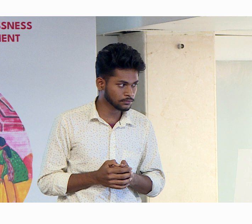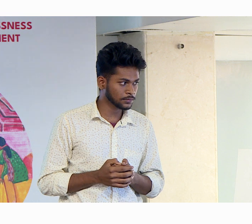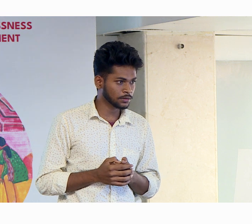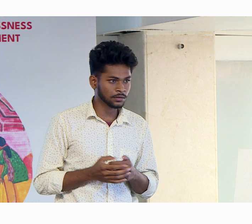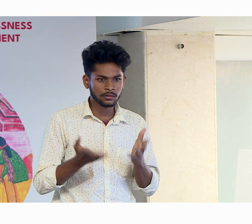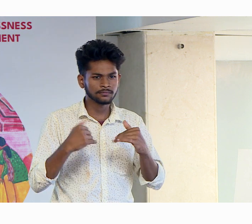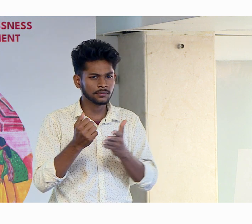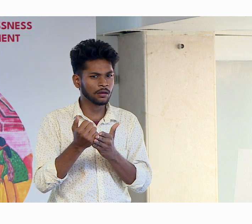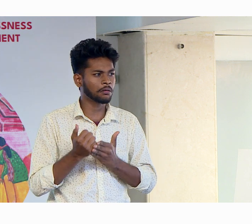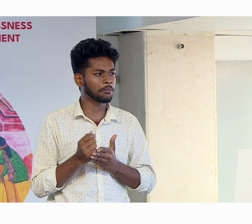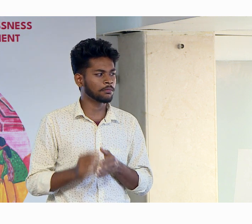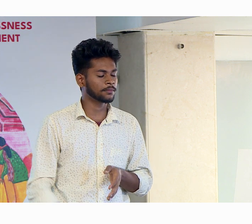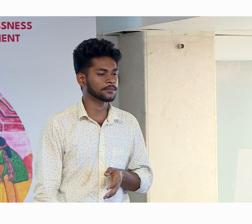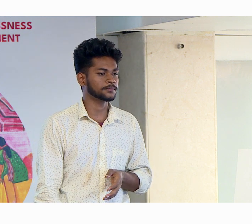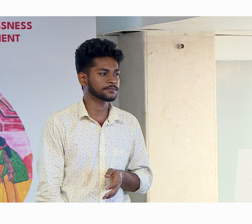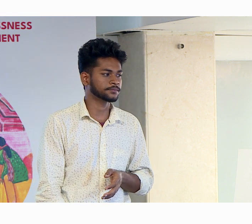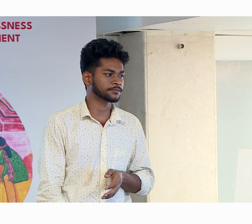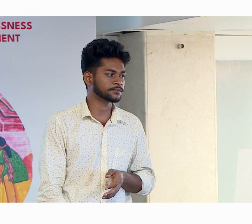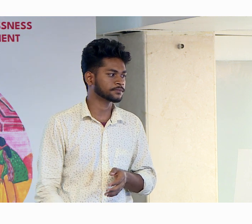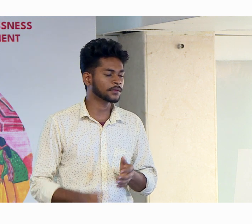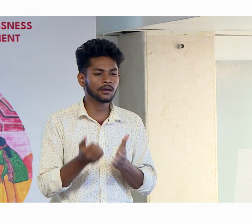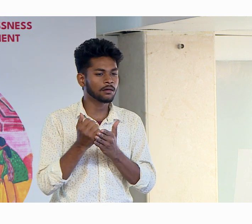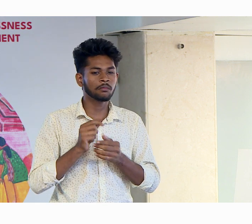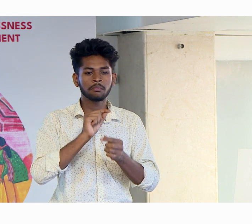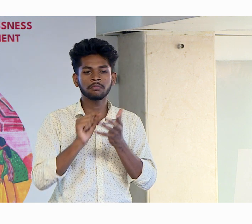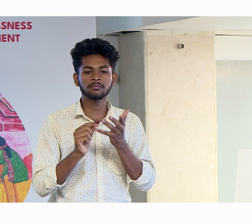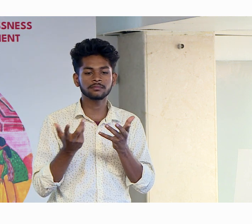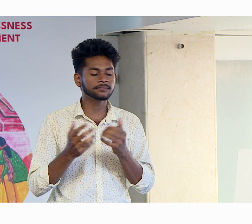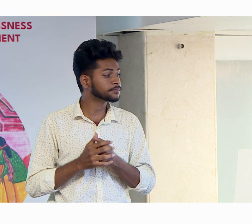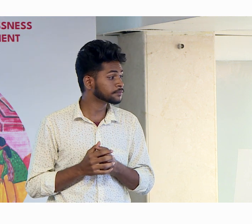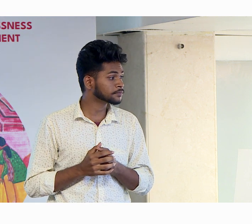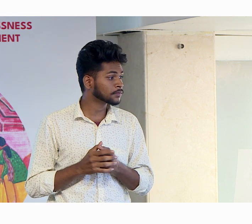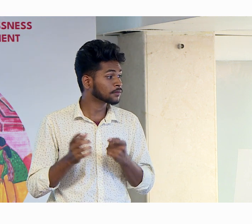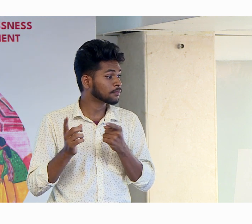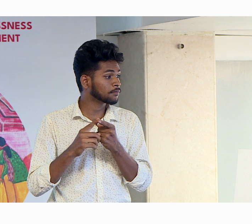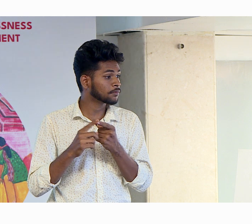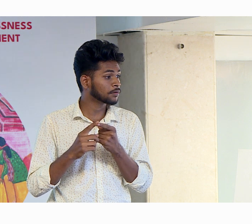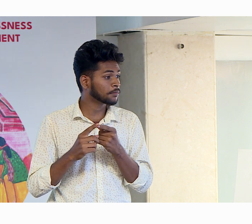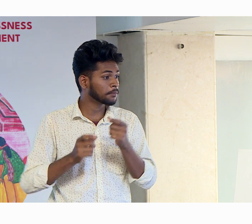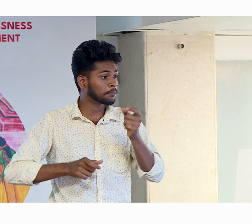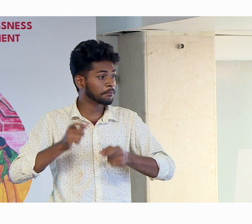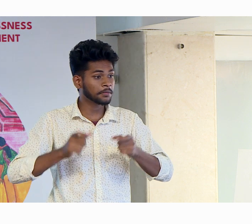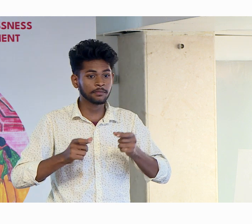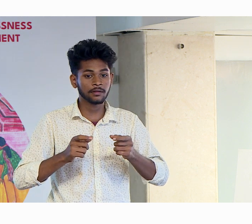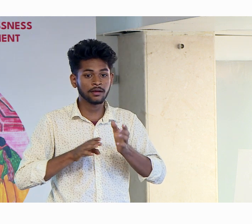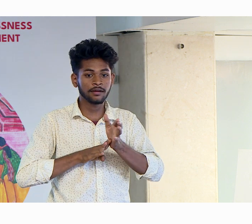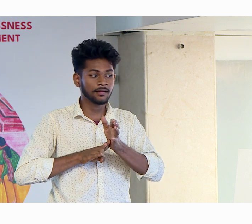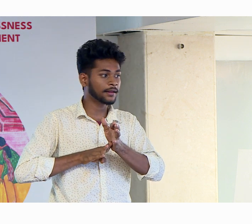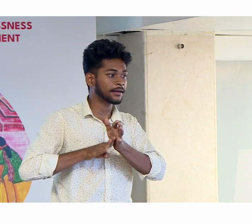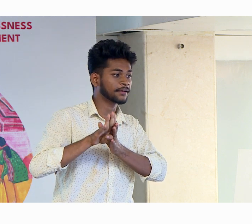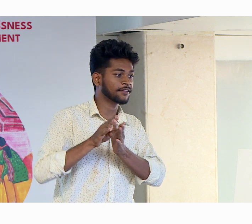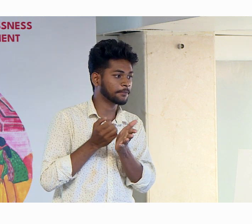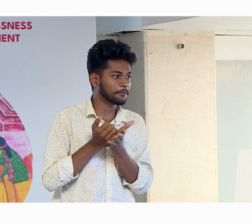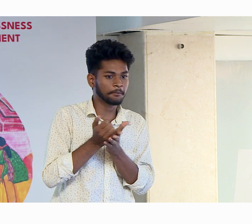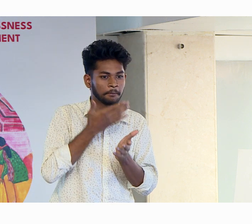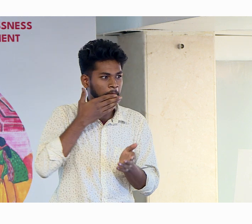So they're helpful in getting people together, obviously, to implement and reshape knowledge, to promote learning by developing